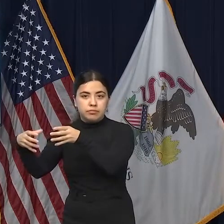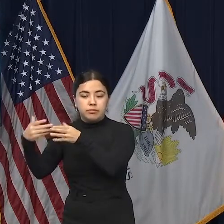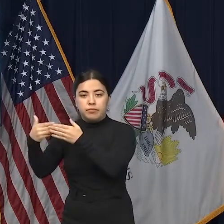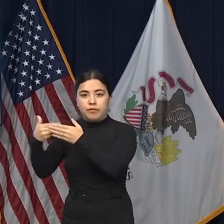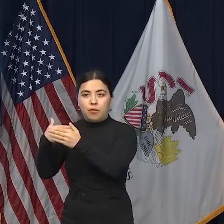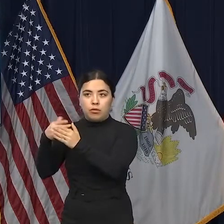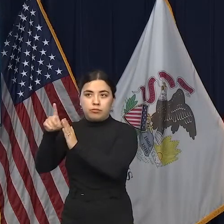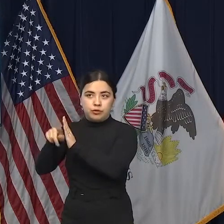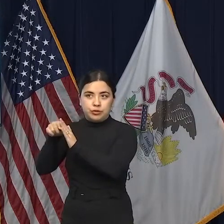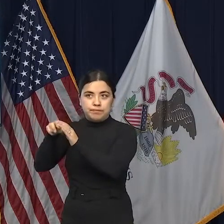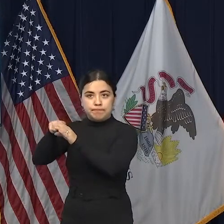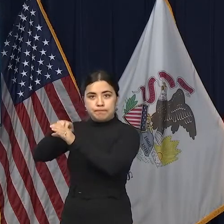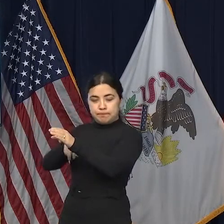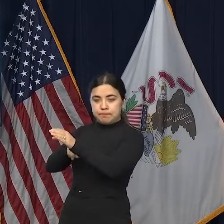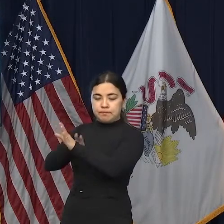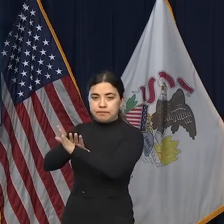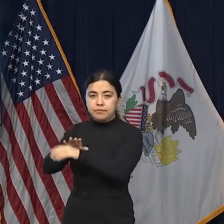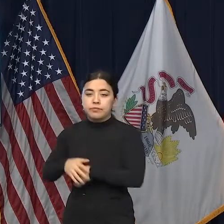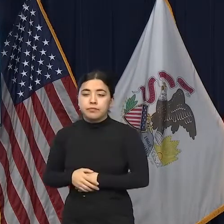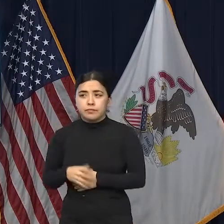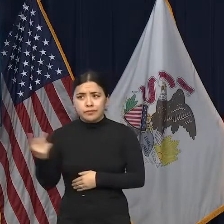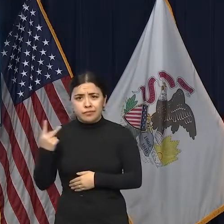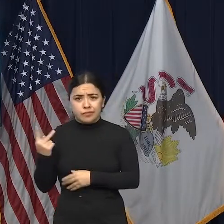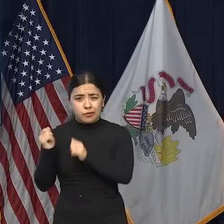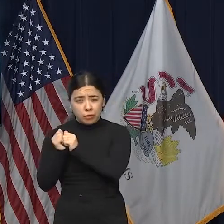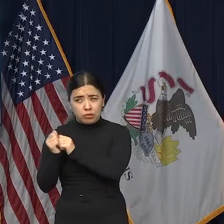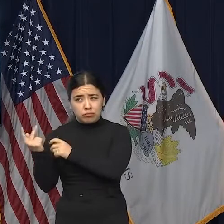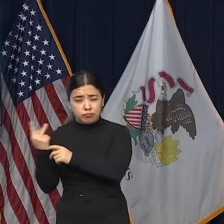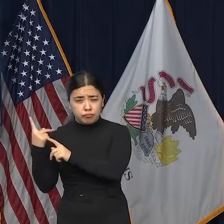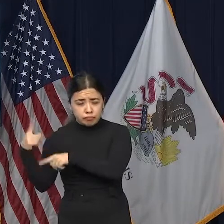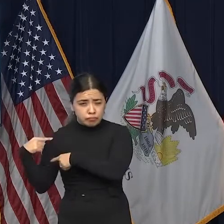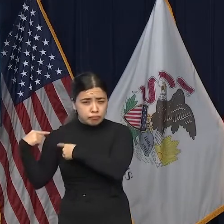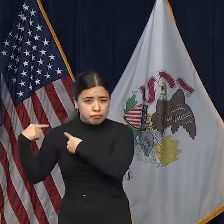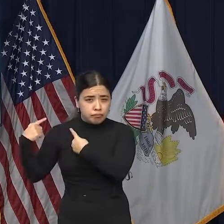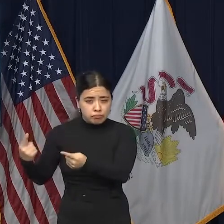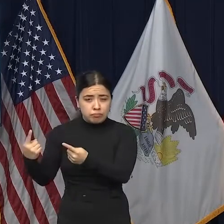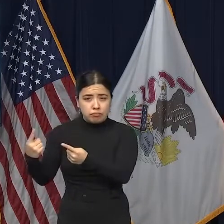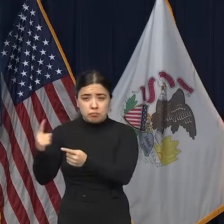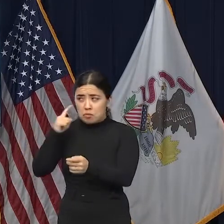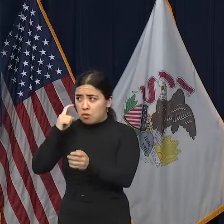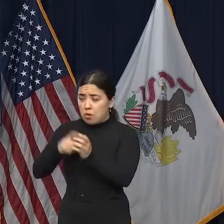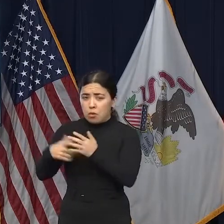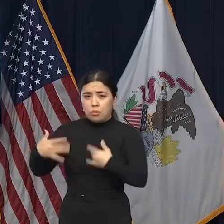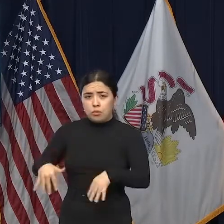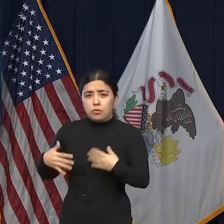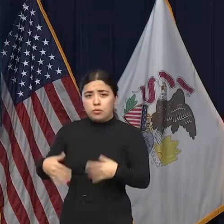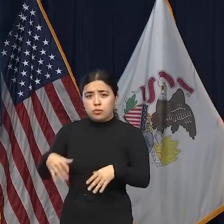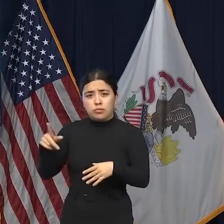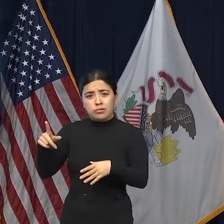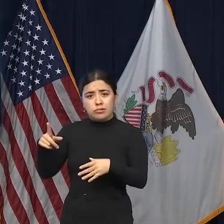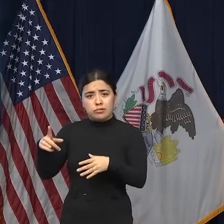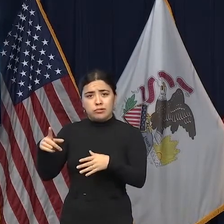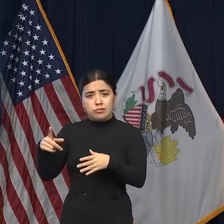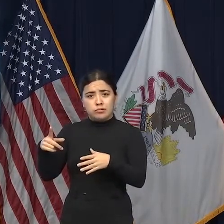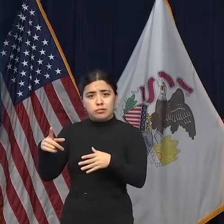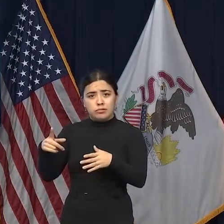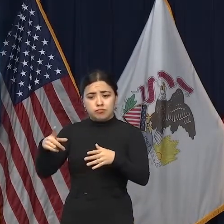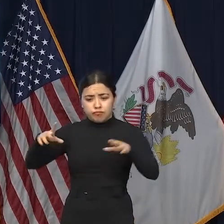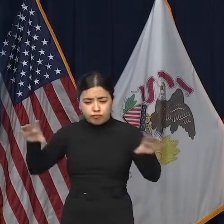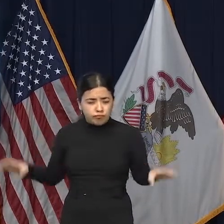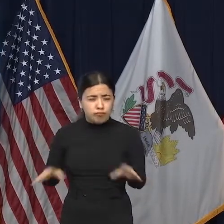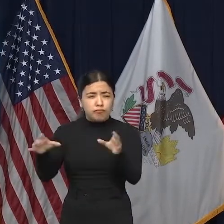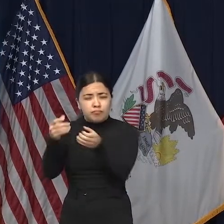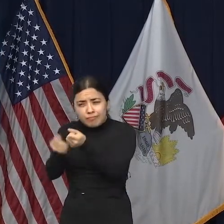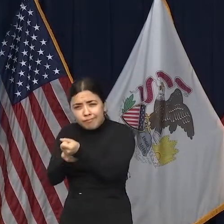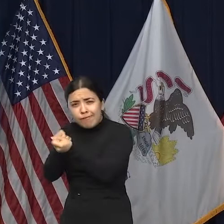For as long as we've worked together, Leader Brady has exemplified what it means to advocate for his caucus and